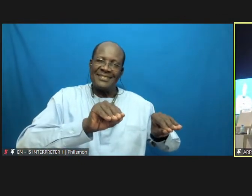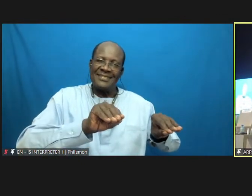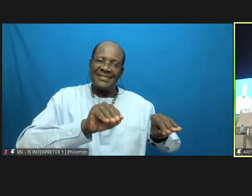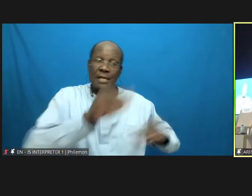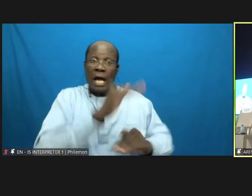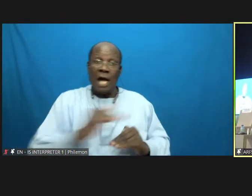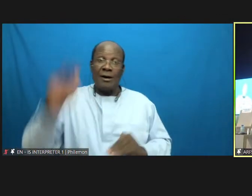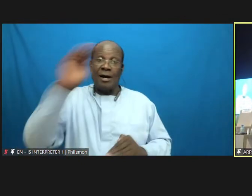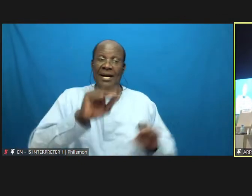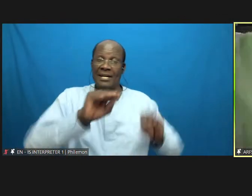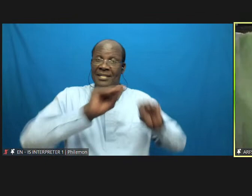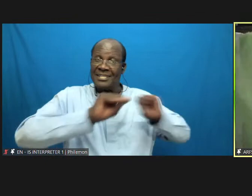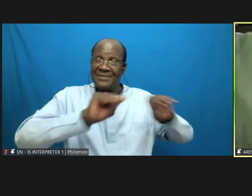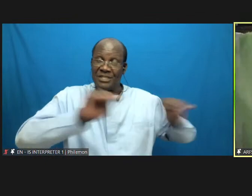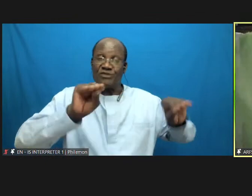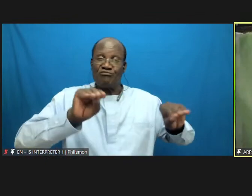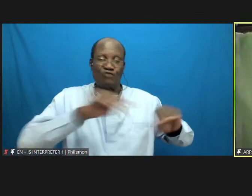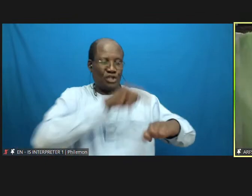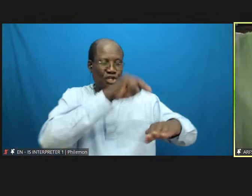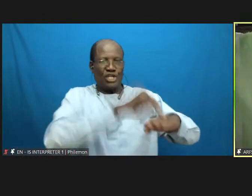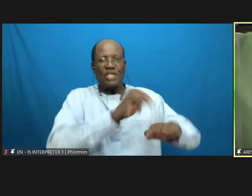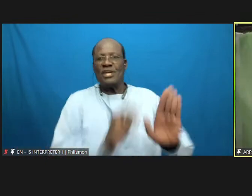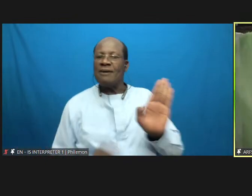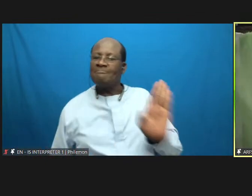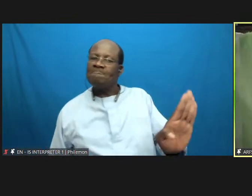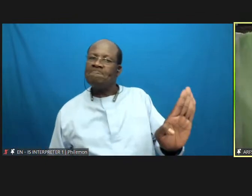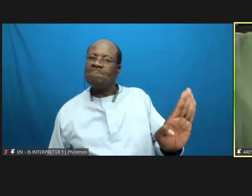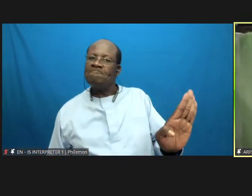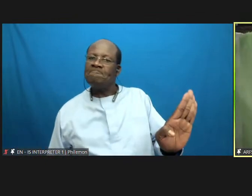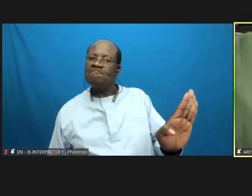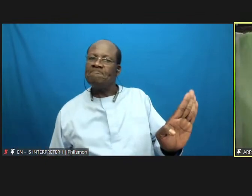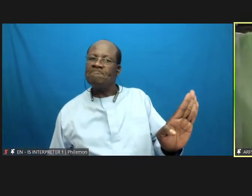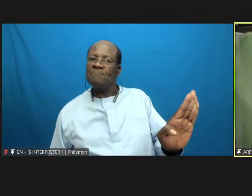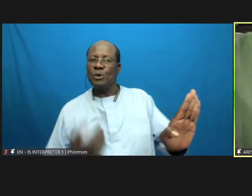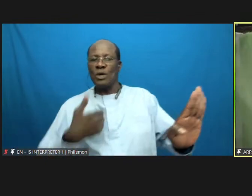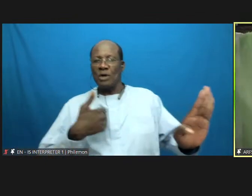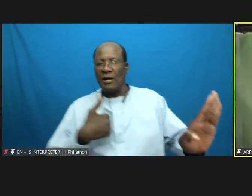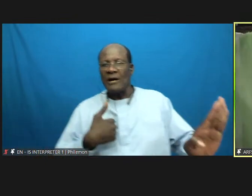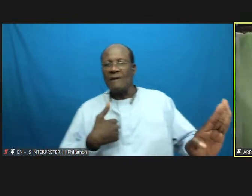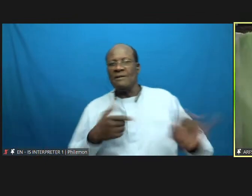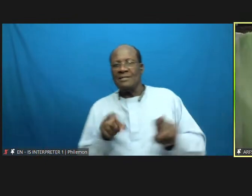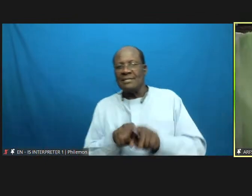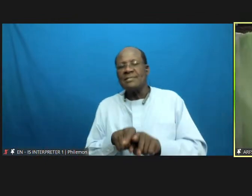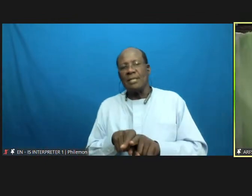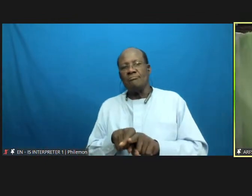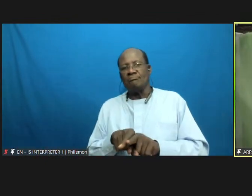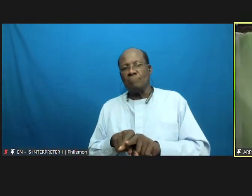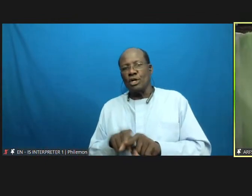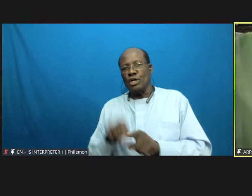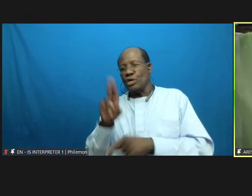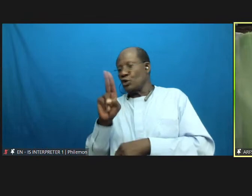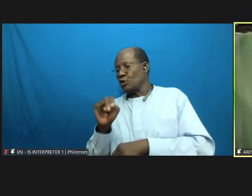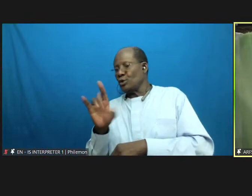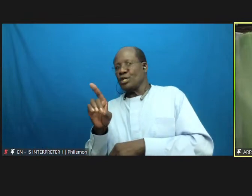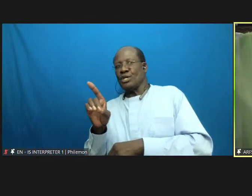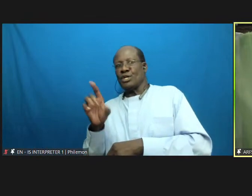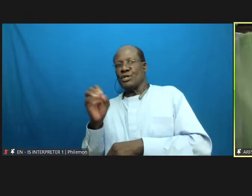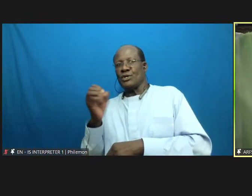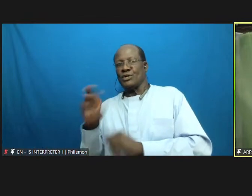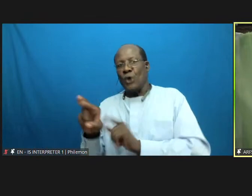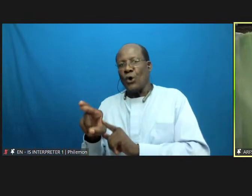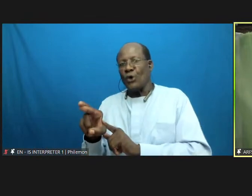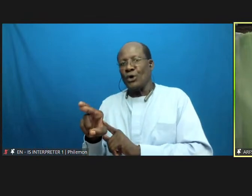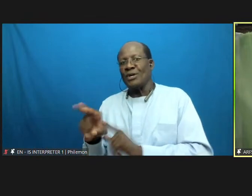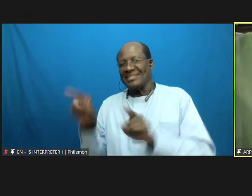and Research of Niger. We also have contribution from UNIDO and the Office of Special Advisor